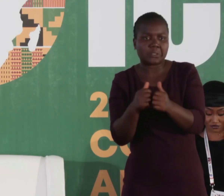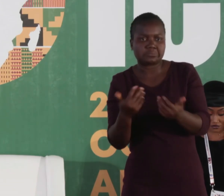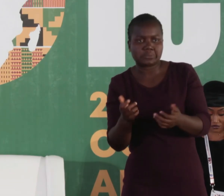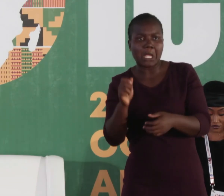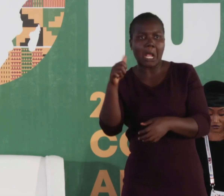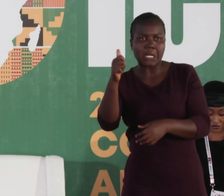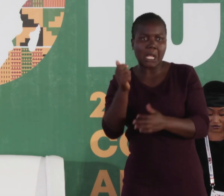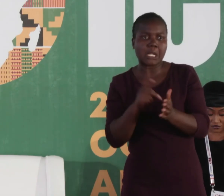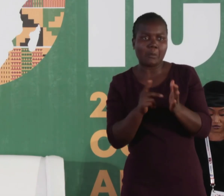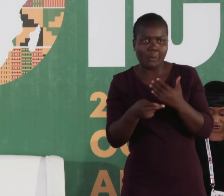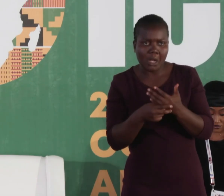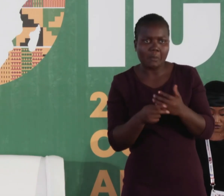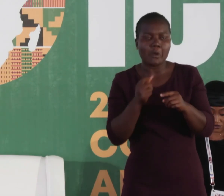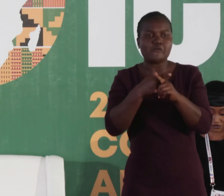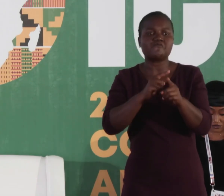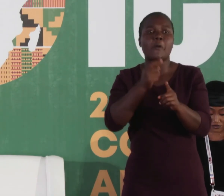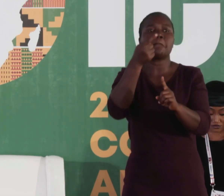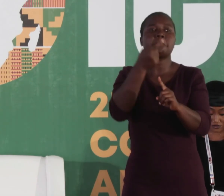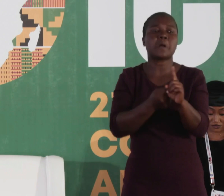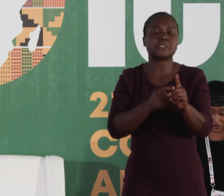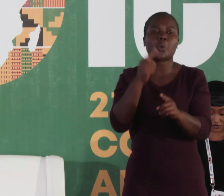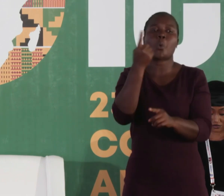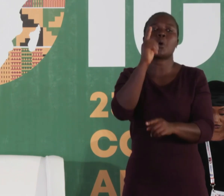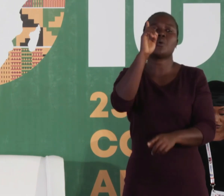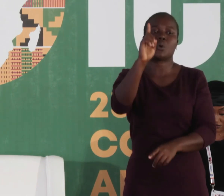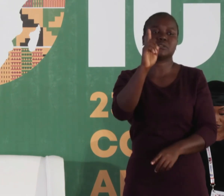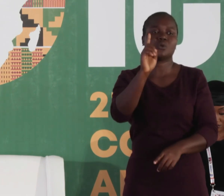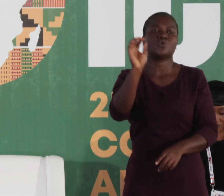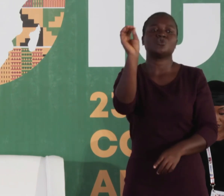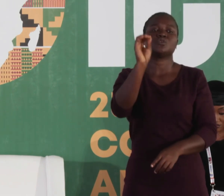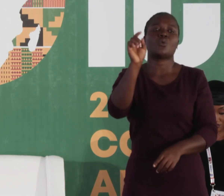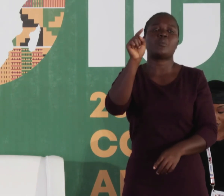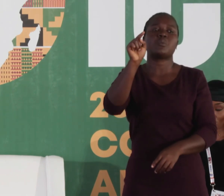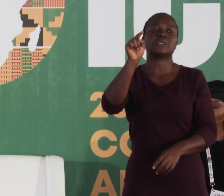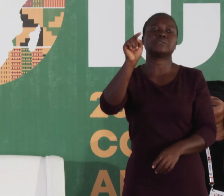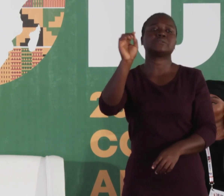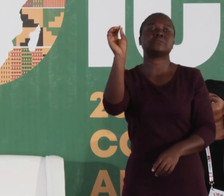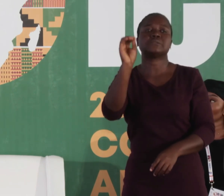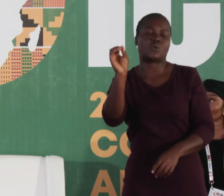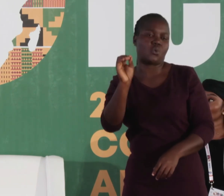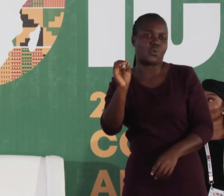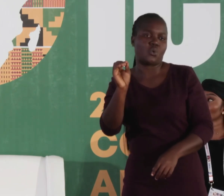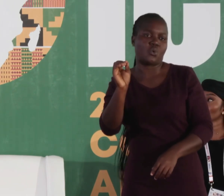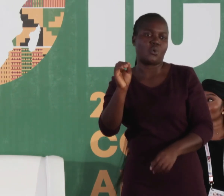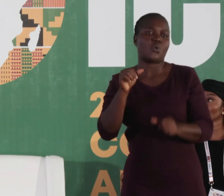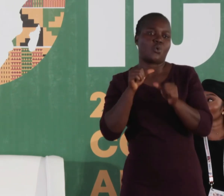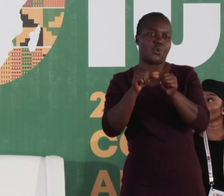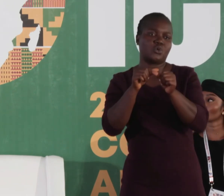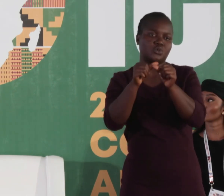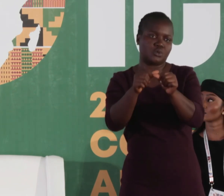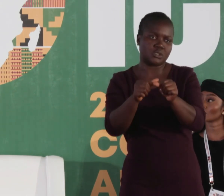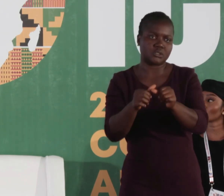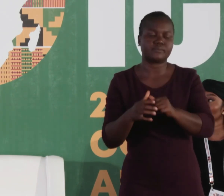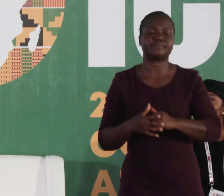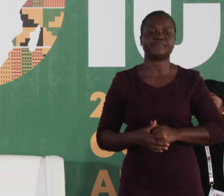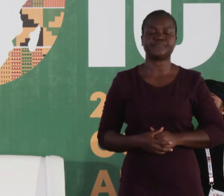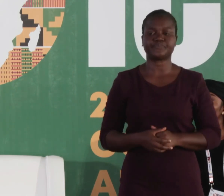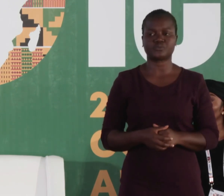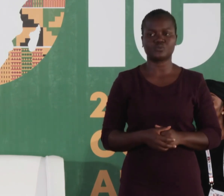we, from month 3 onwards, we have 0% continuation. Next slide, please.